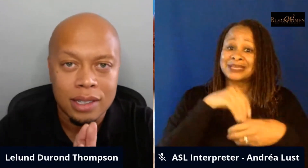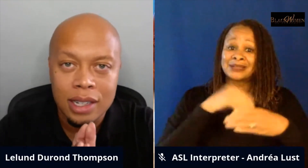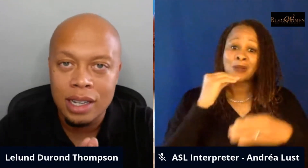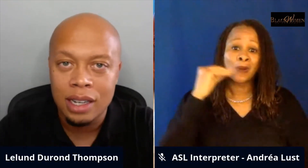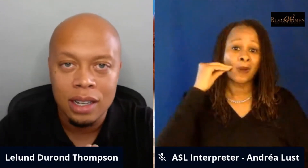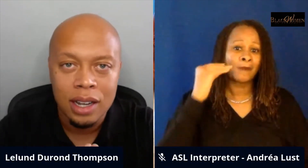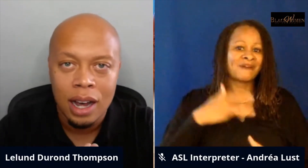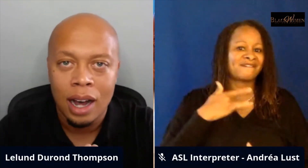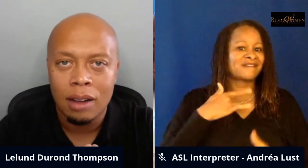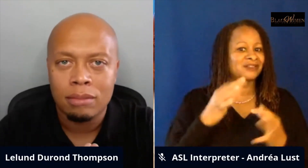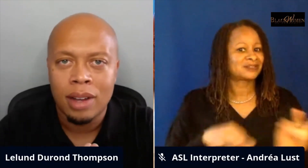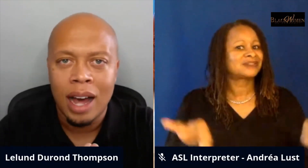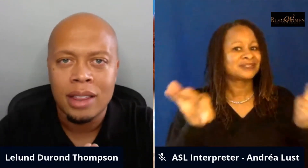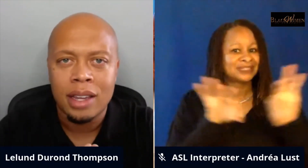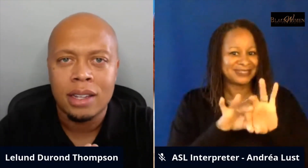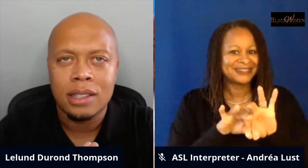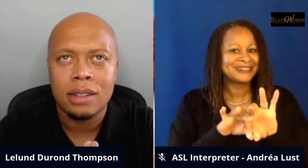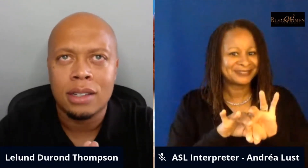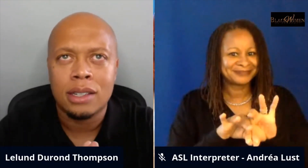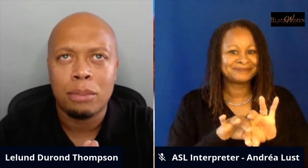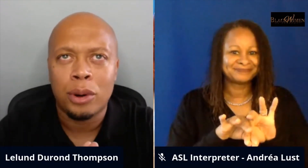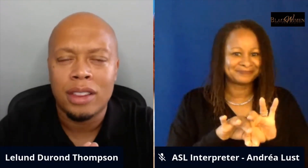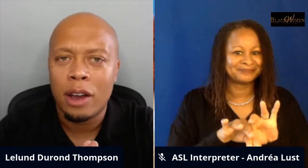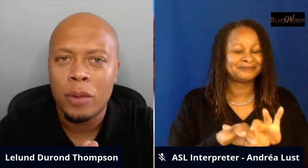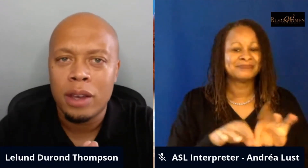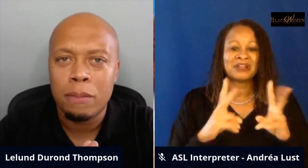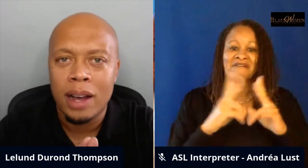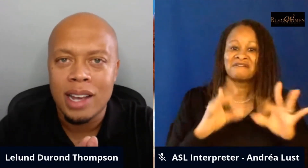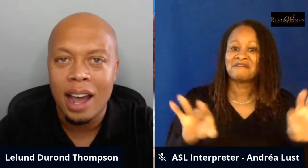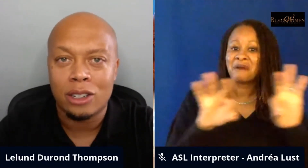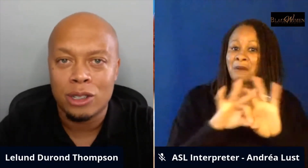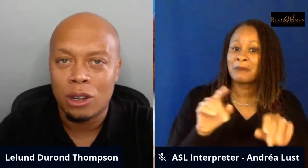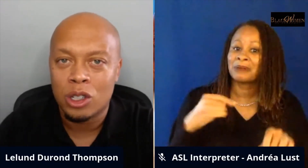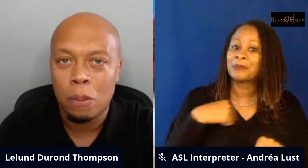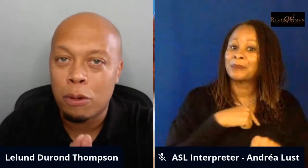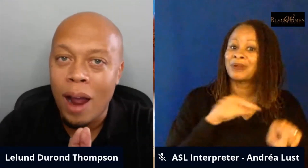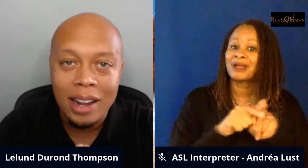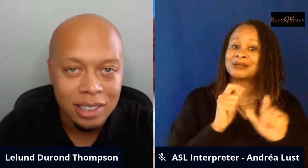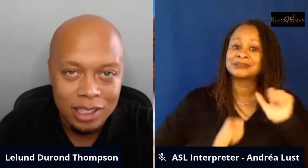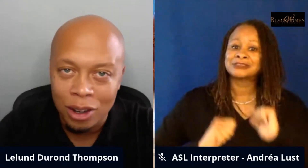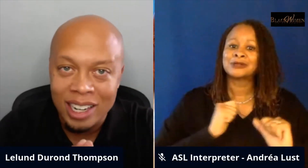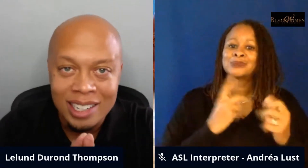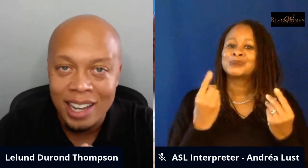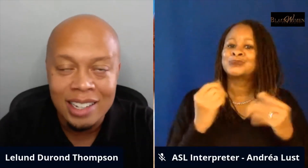feel, is key. I think it's important that we as actors also